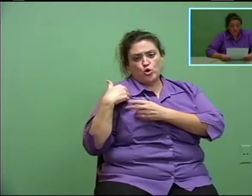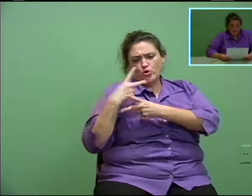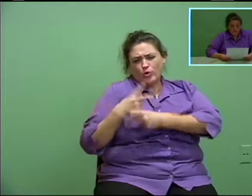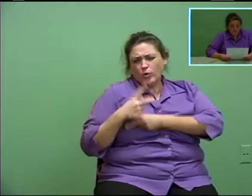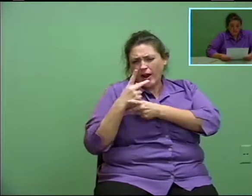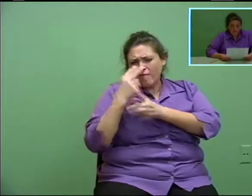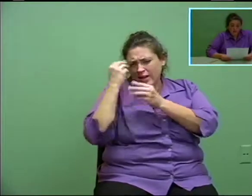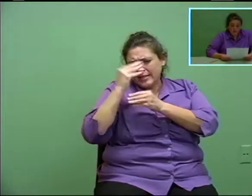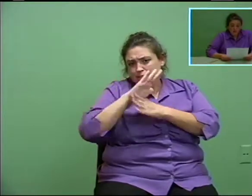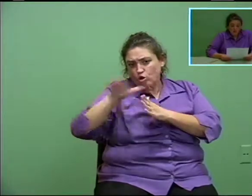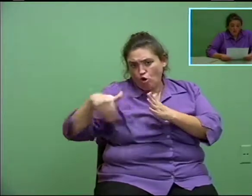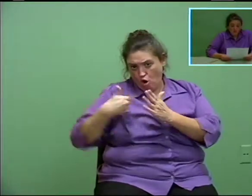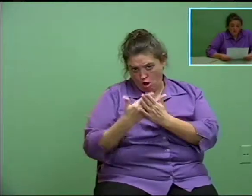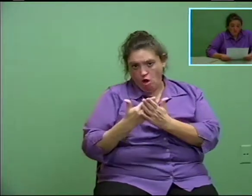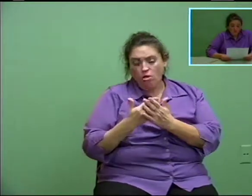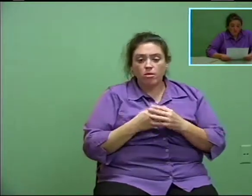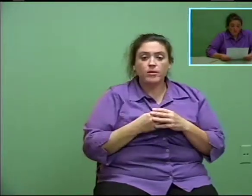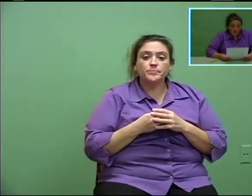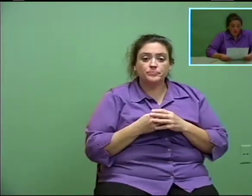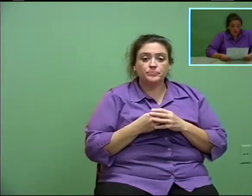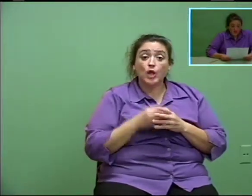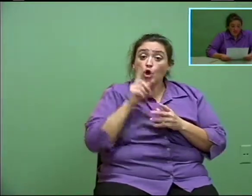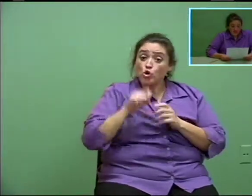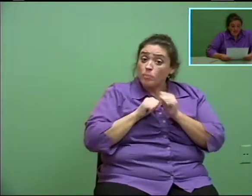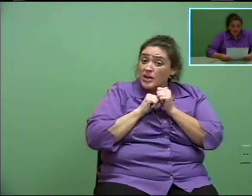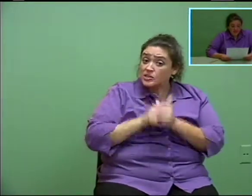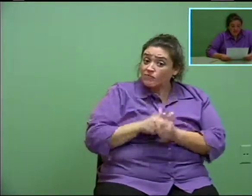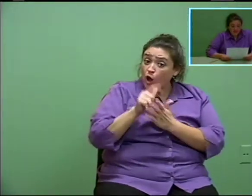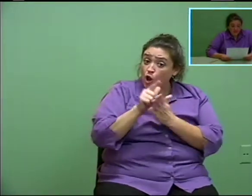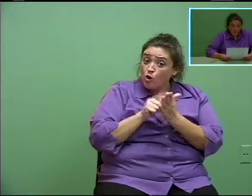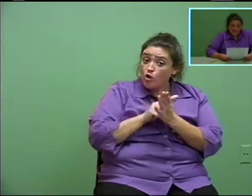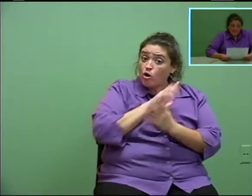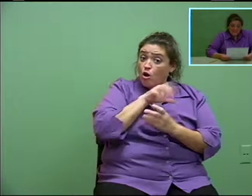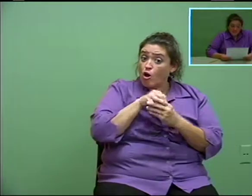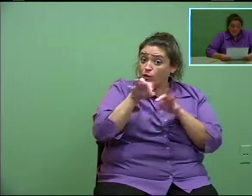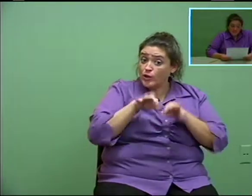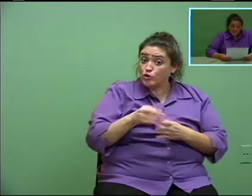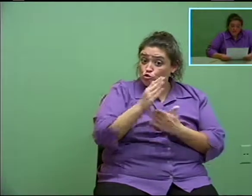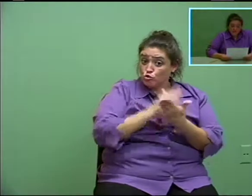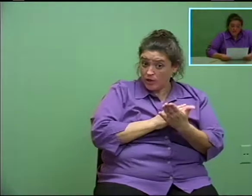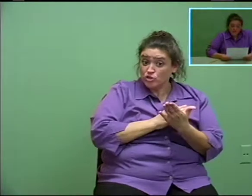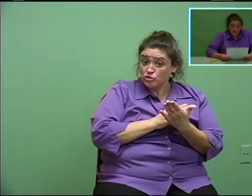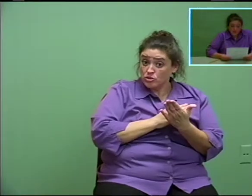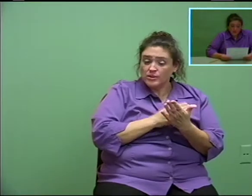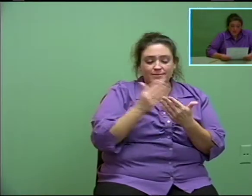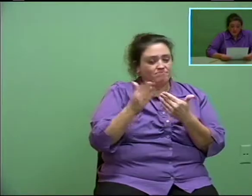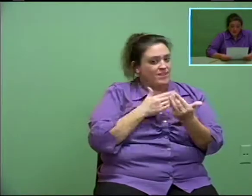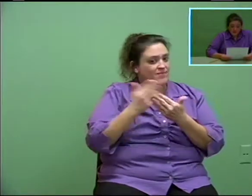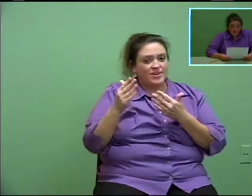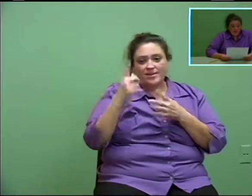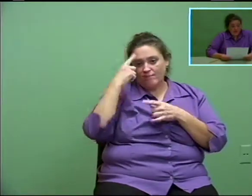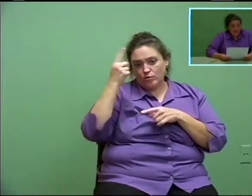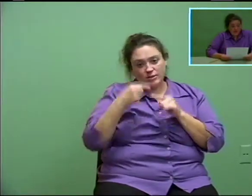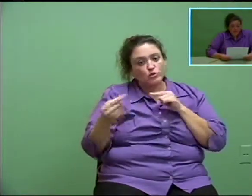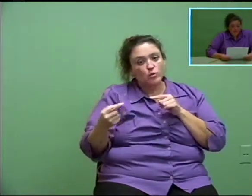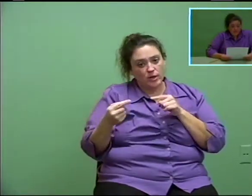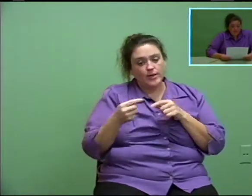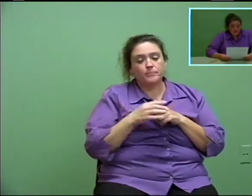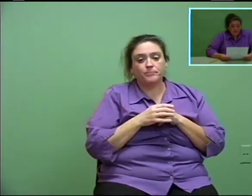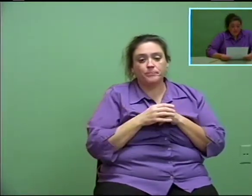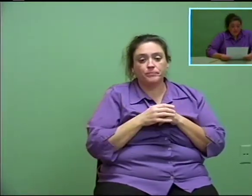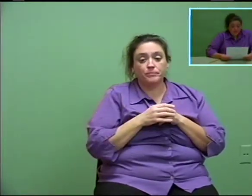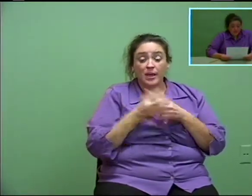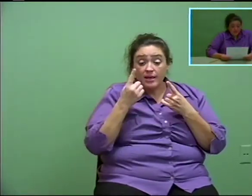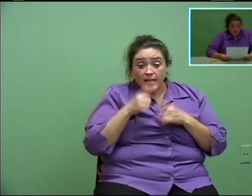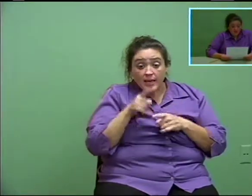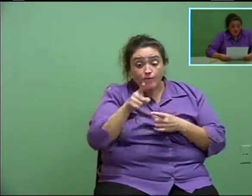consider all of them. You must follow the law as I explain it to you, even if you disagree with it. If you